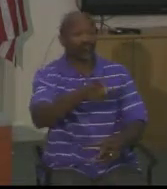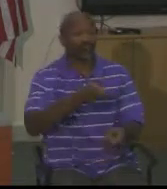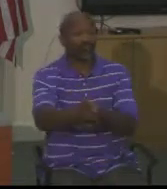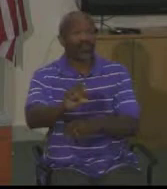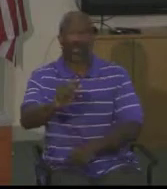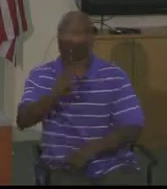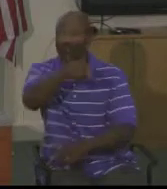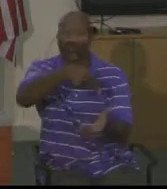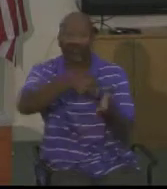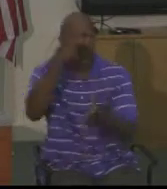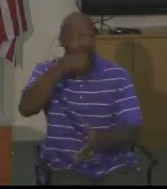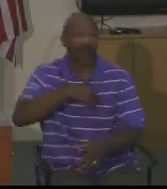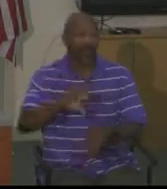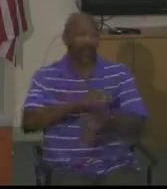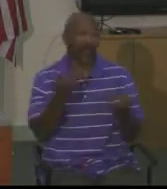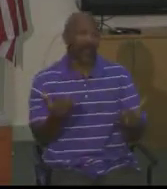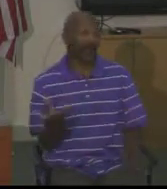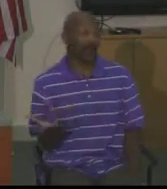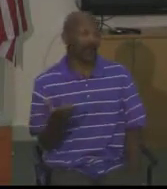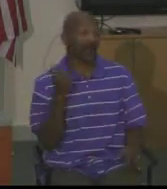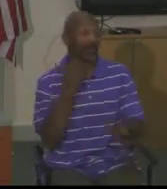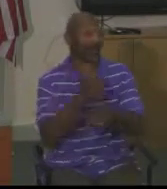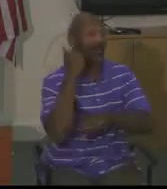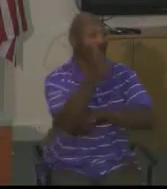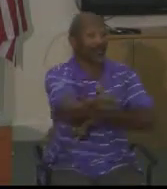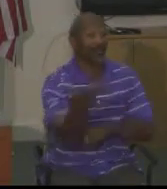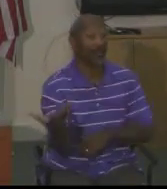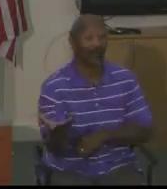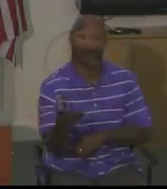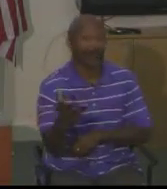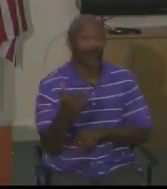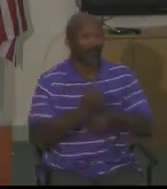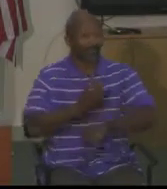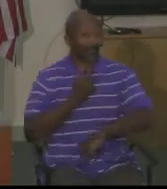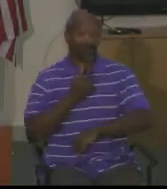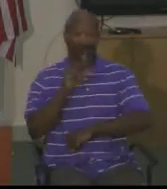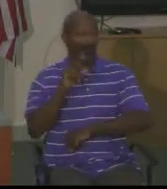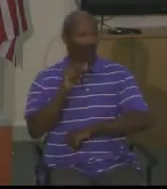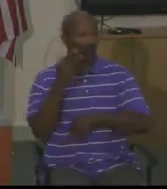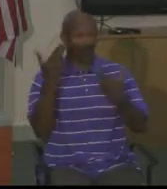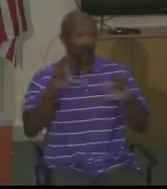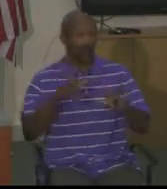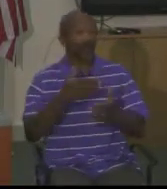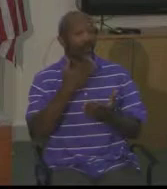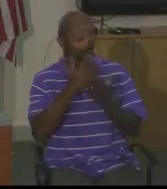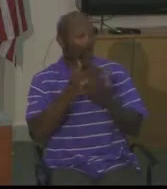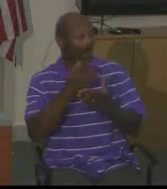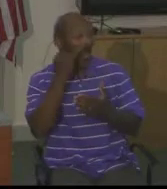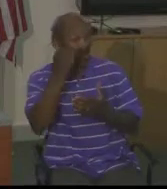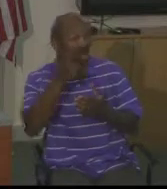broken, so you pay for my computer. So it's a good idea sometimes to take pictures.